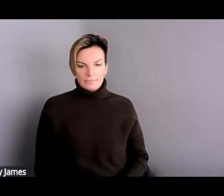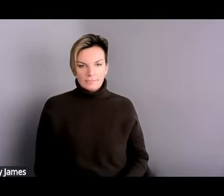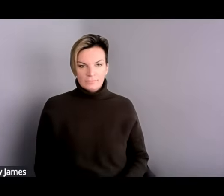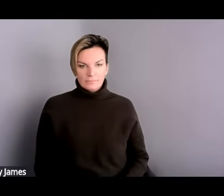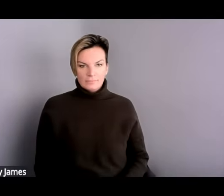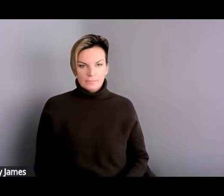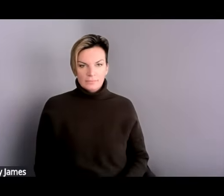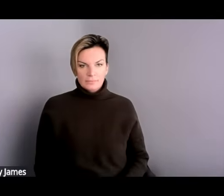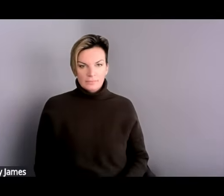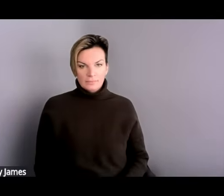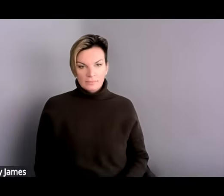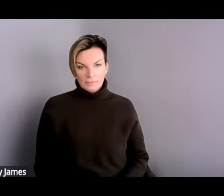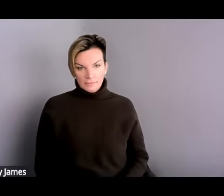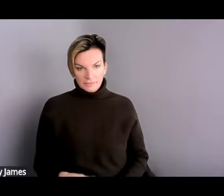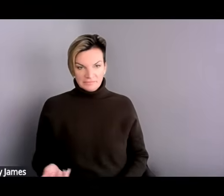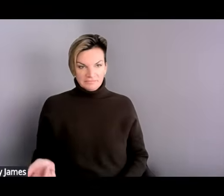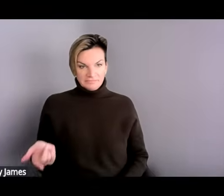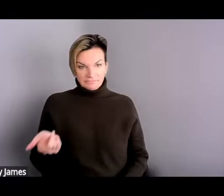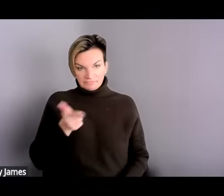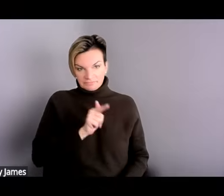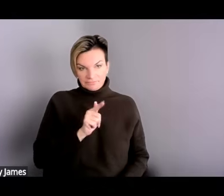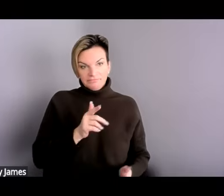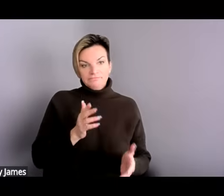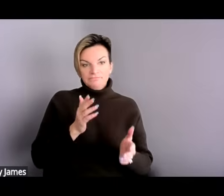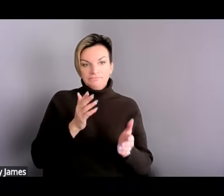All good conversation.